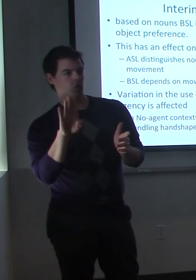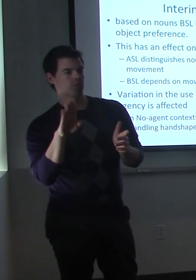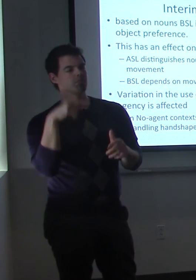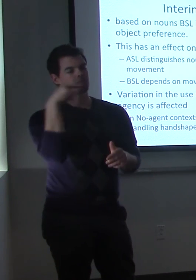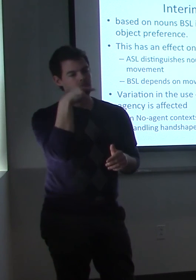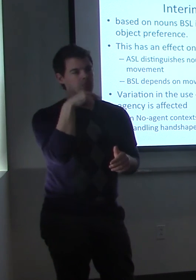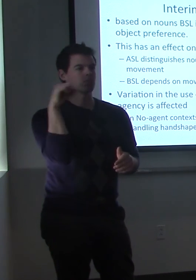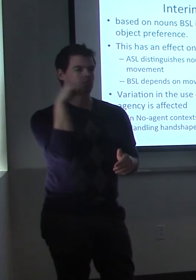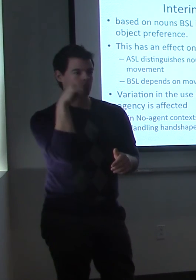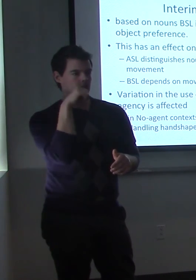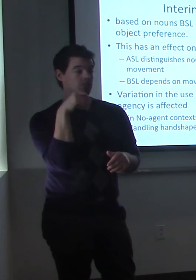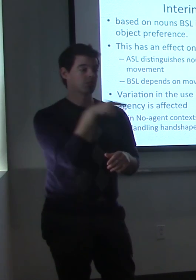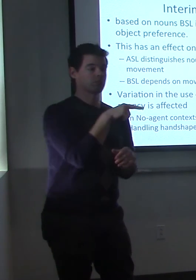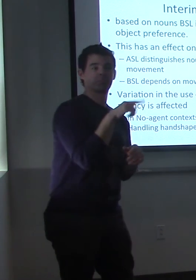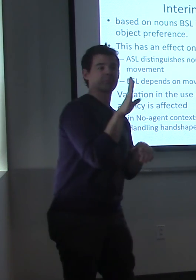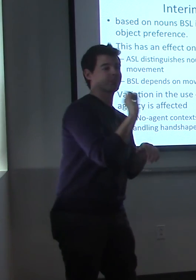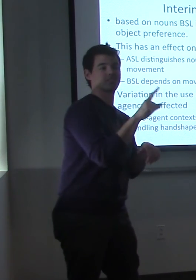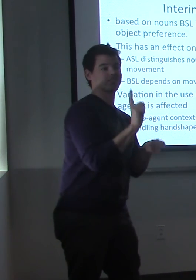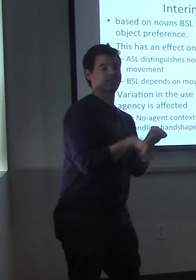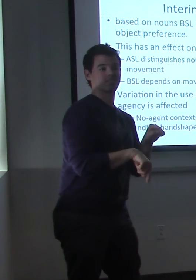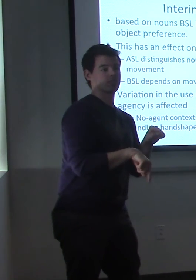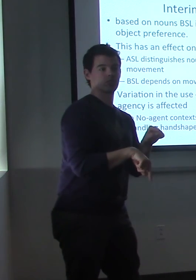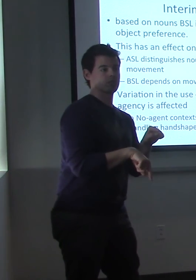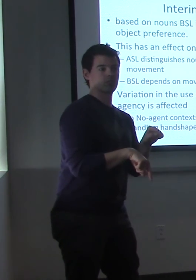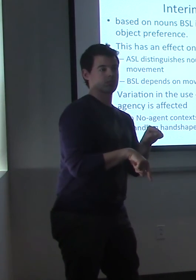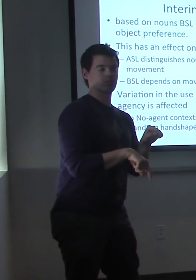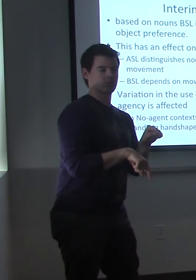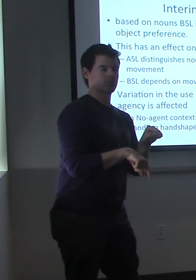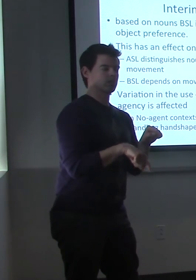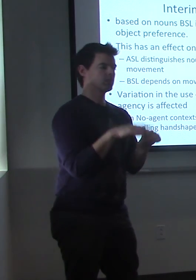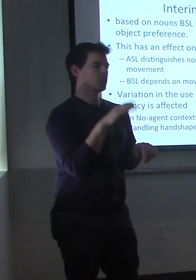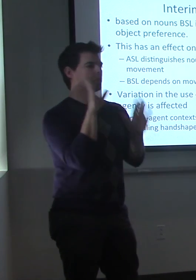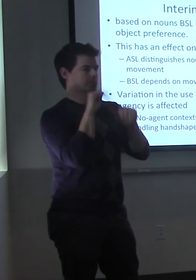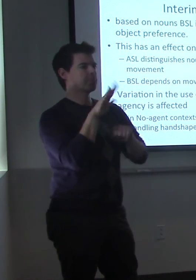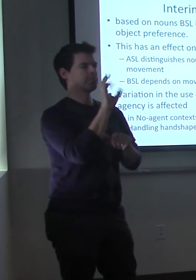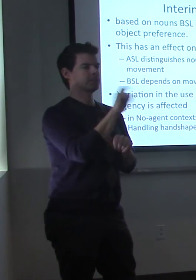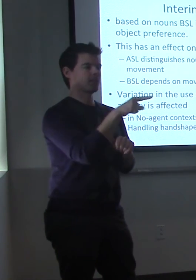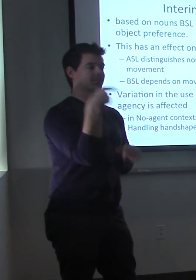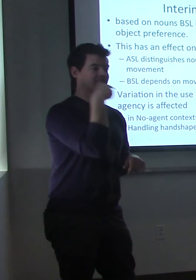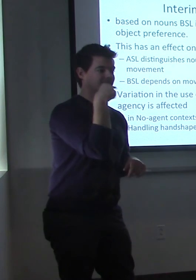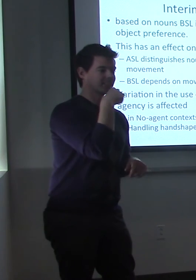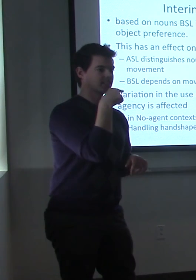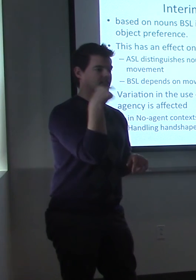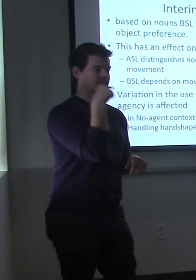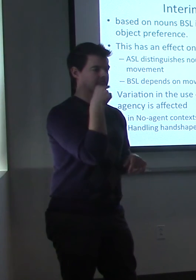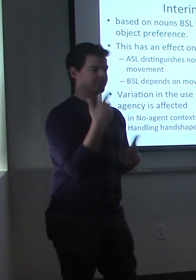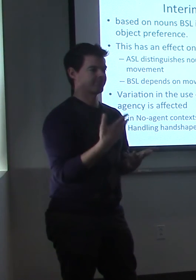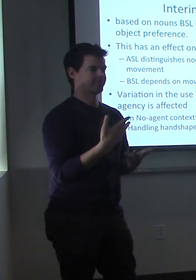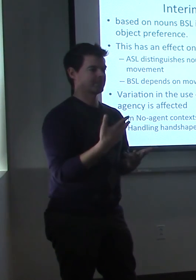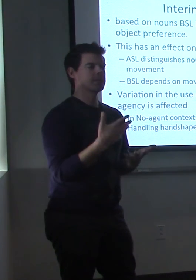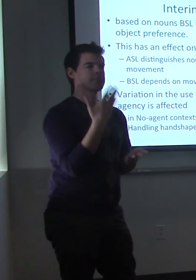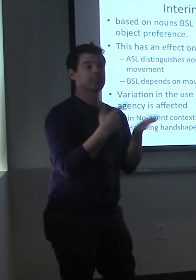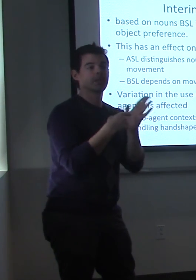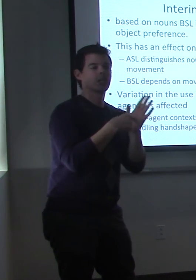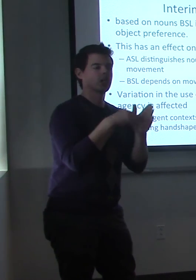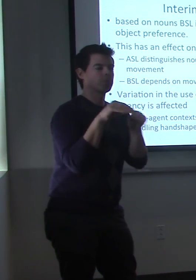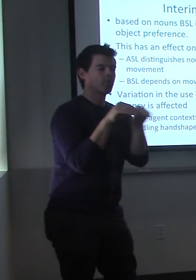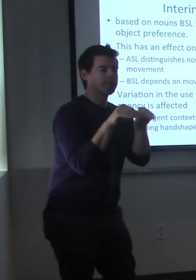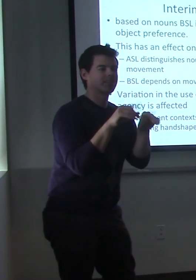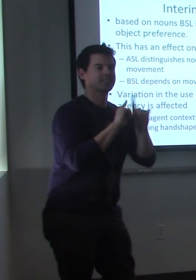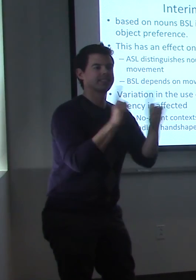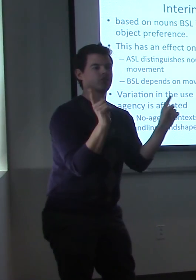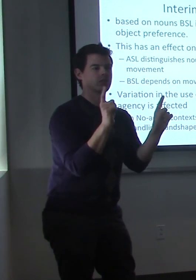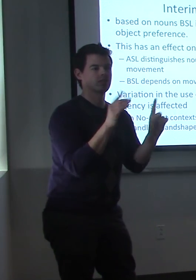can't. BSL, we predict, will depend on movement alone, and perhaps will depend more heavily on movement